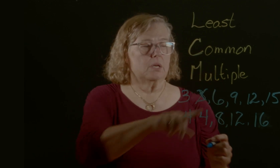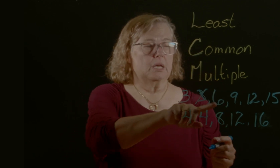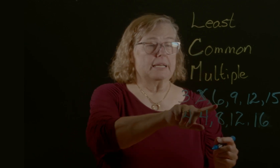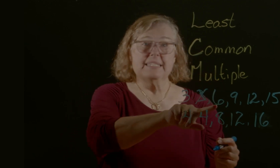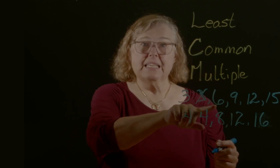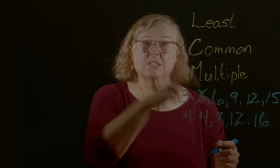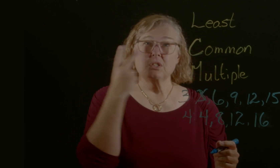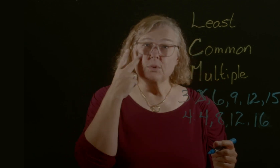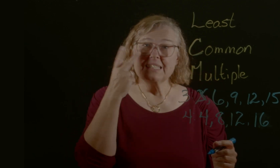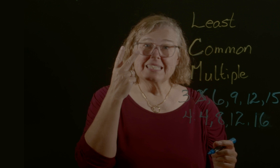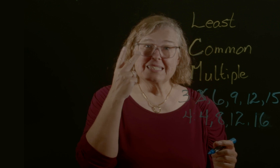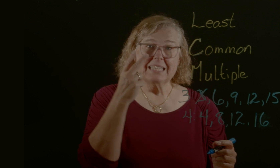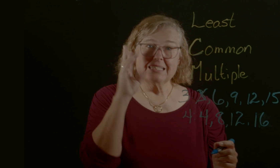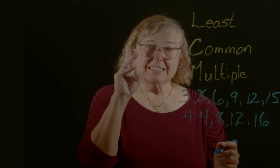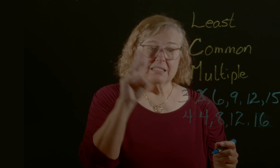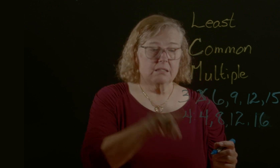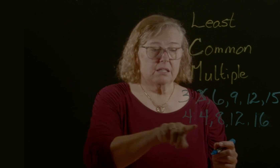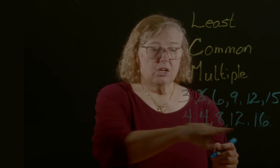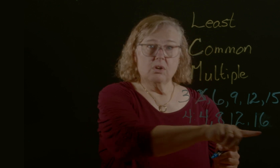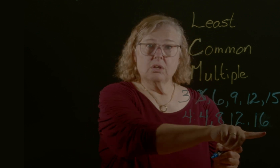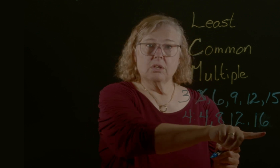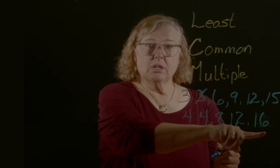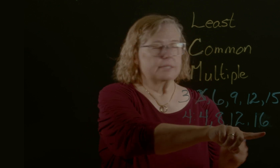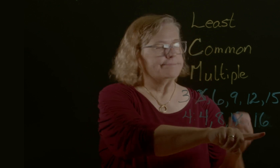6, do you see a 6? No 6.